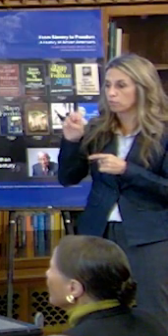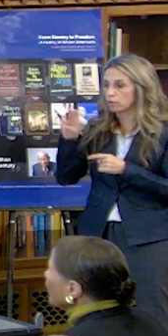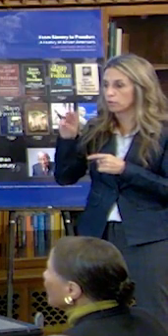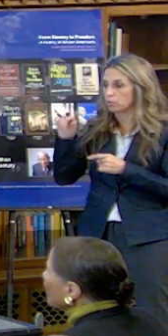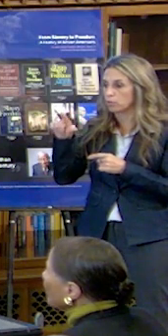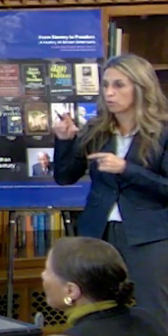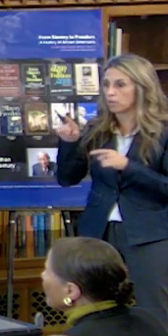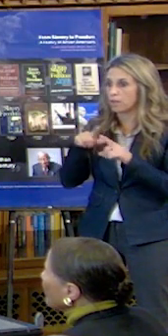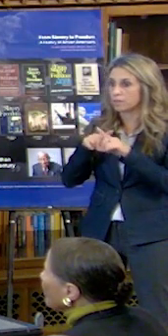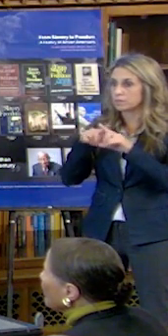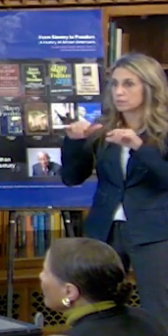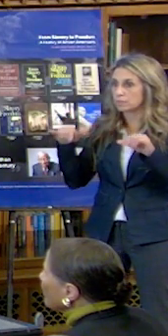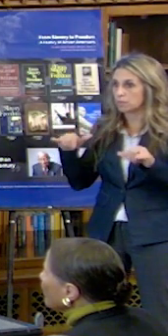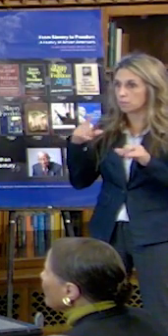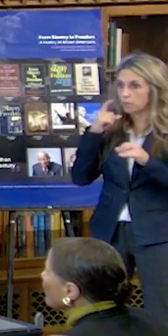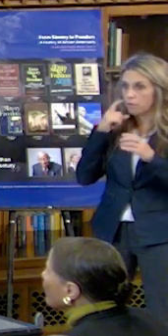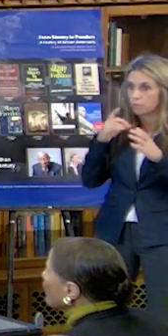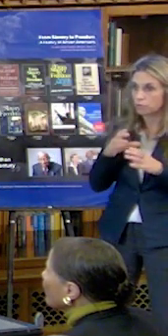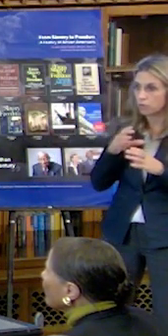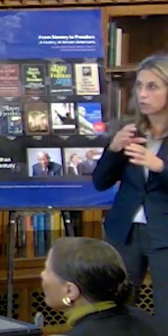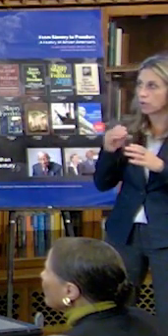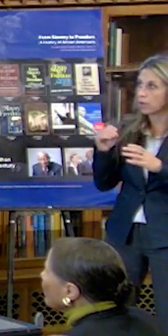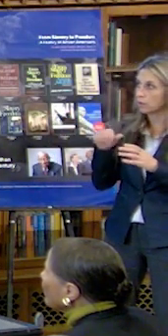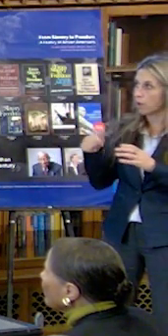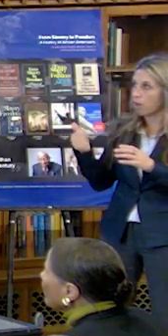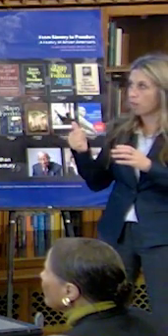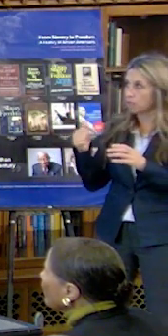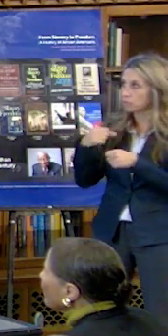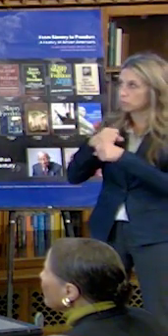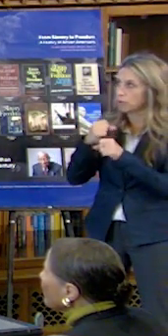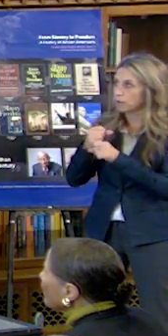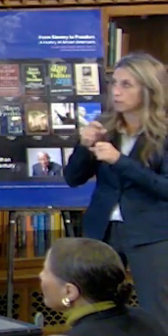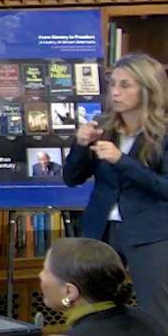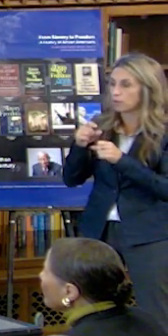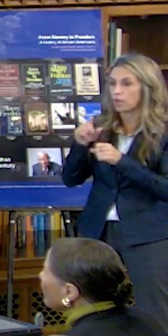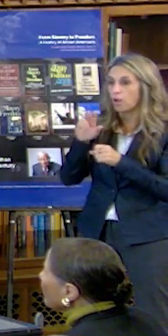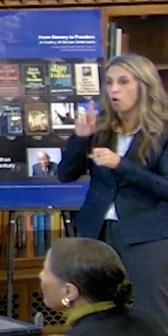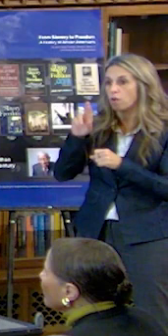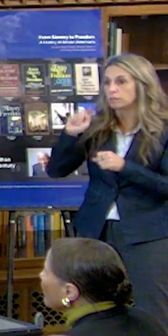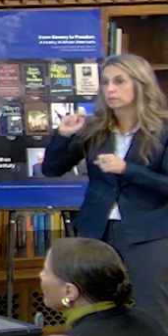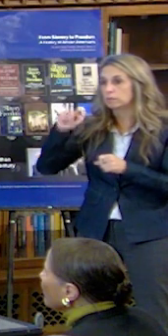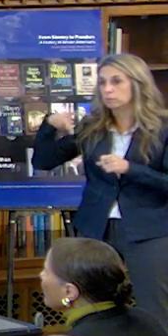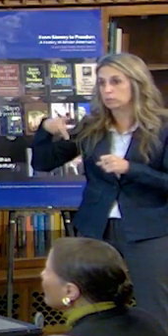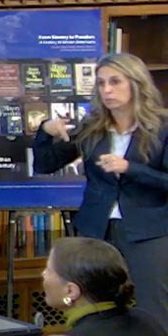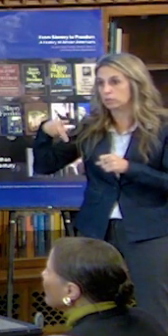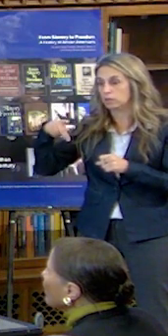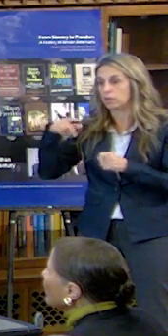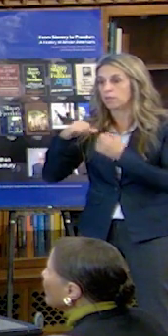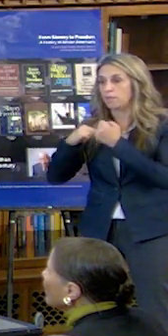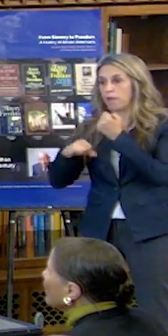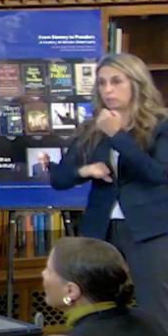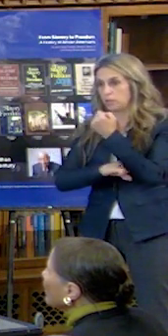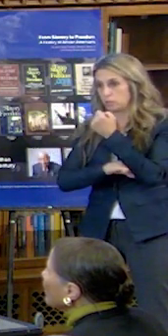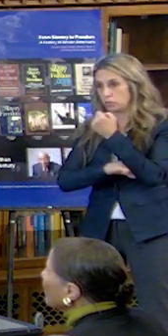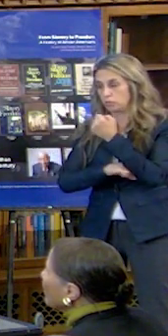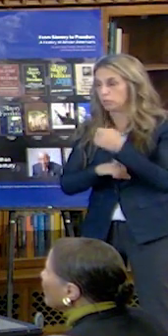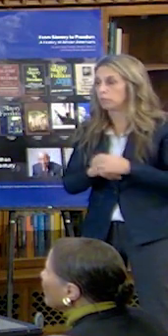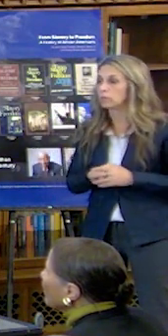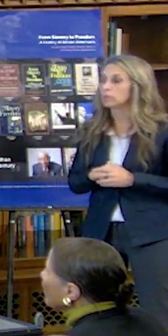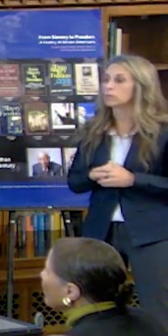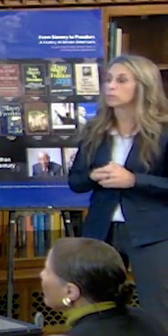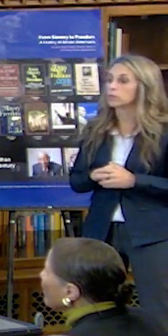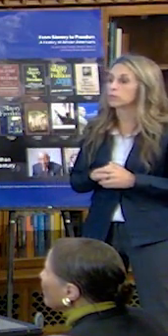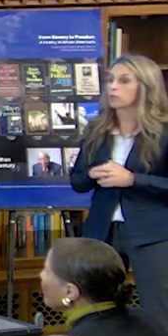l hajes and others created the resch research Lang foundation and at the same time they